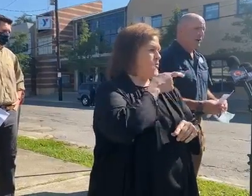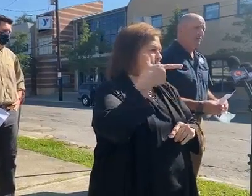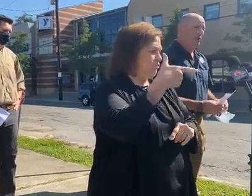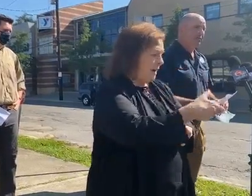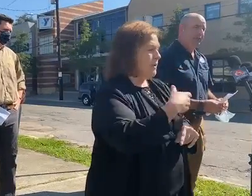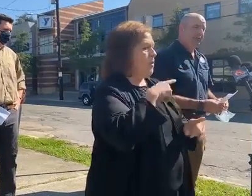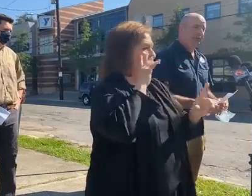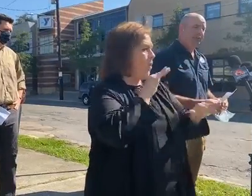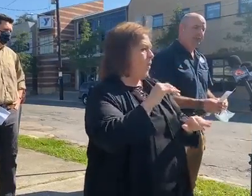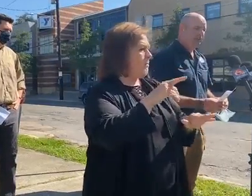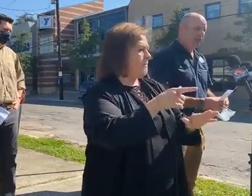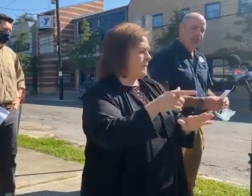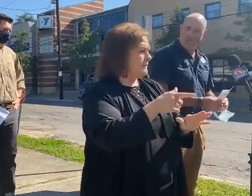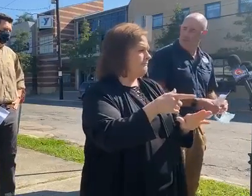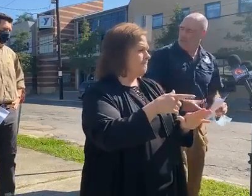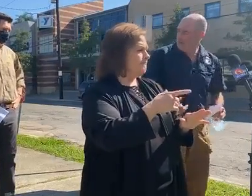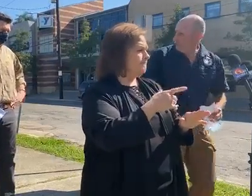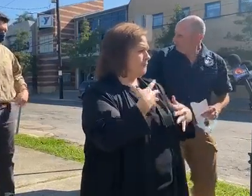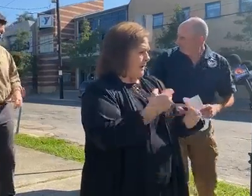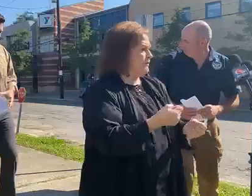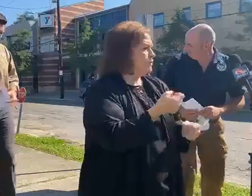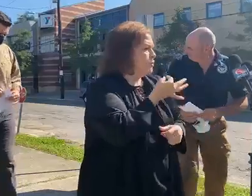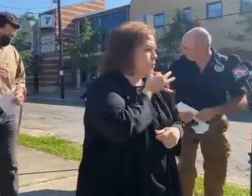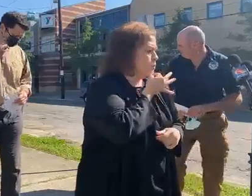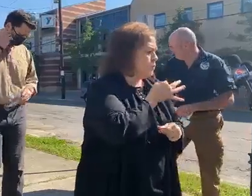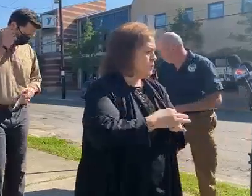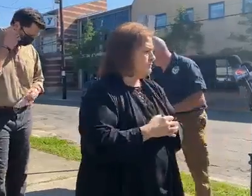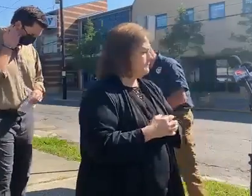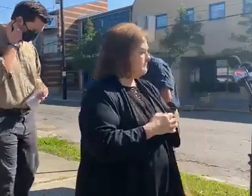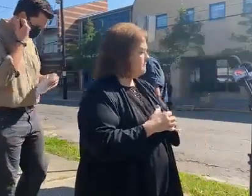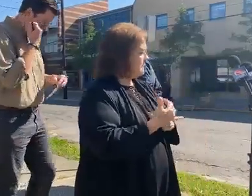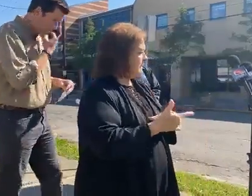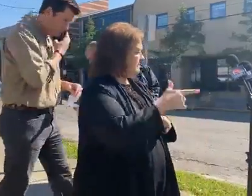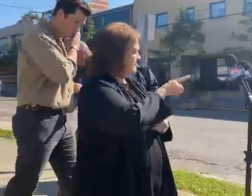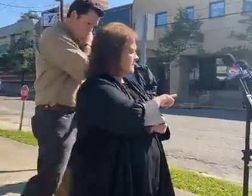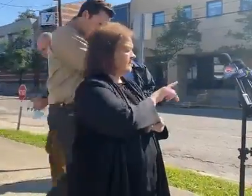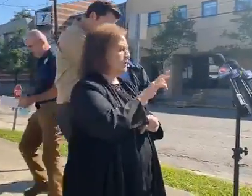speedy recovery. And thank you. Ramsey?